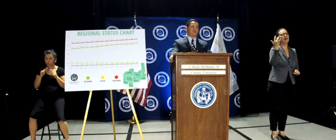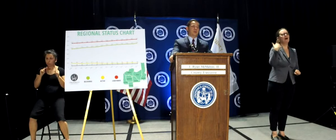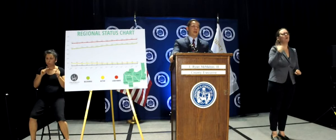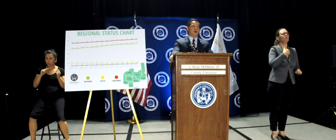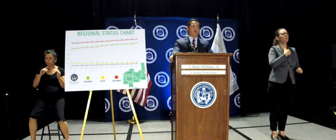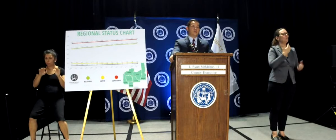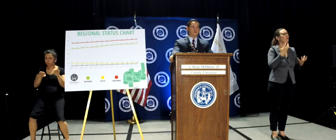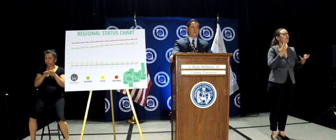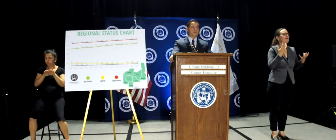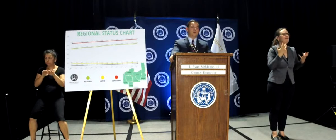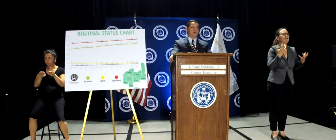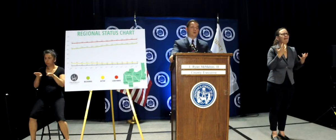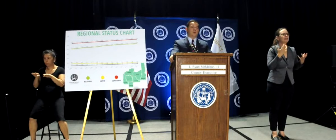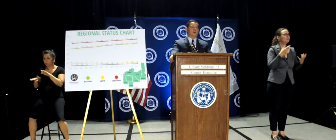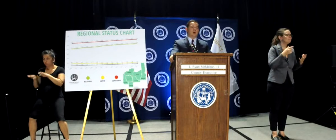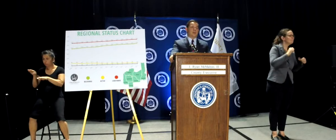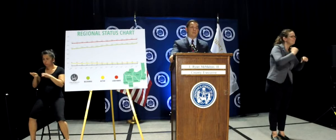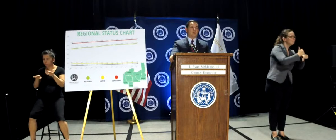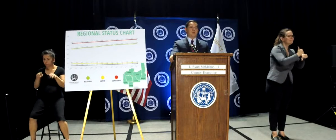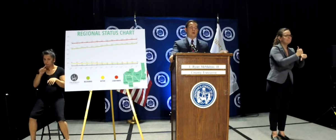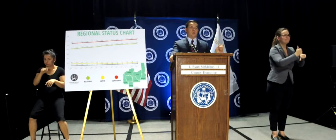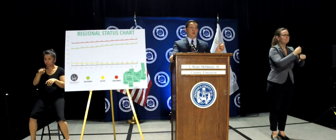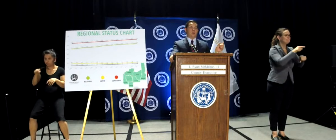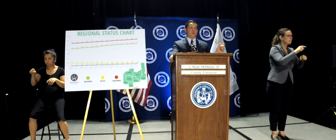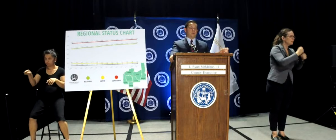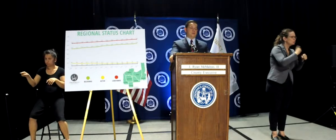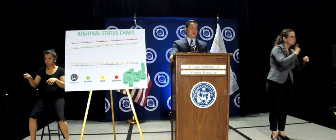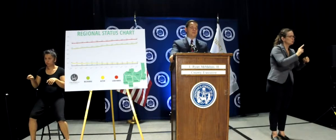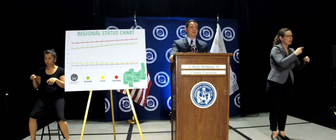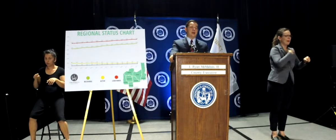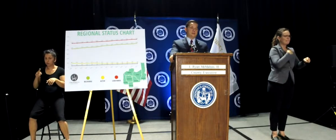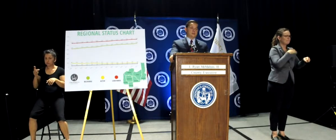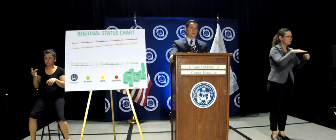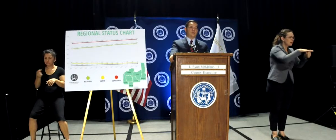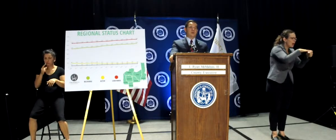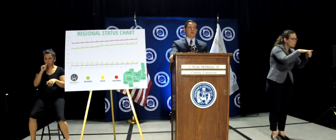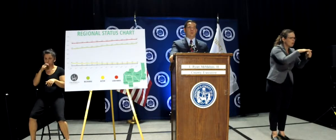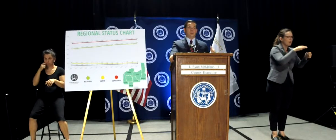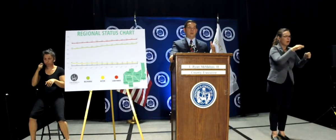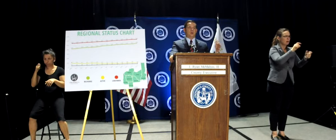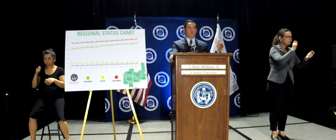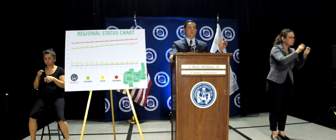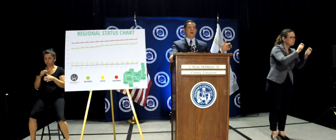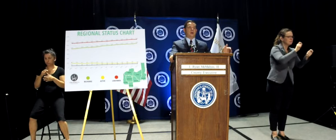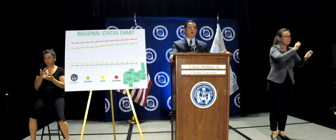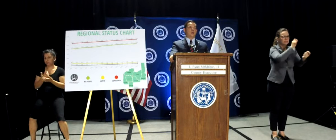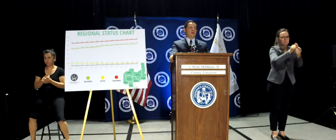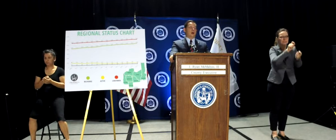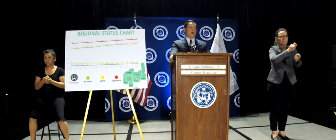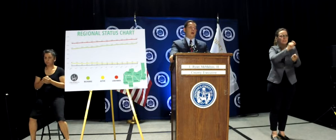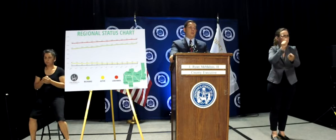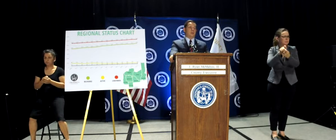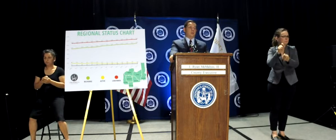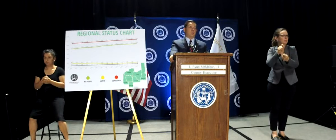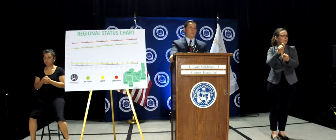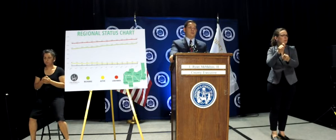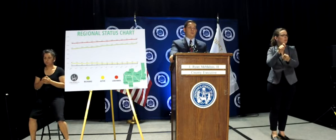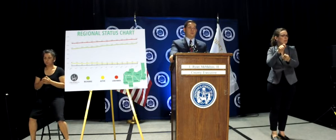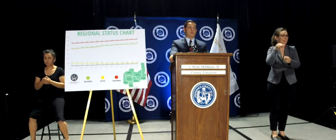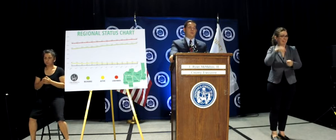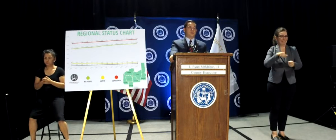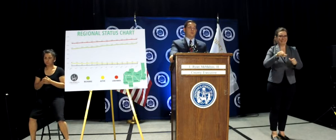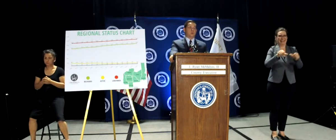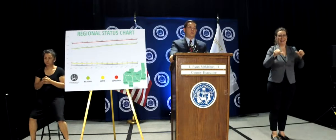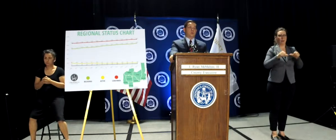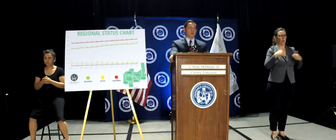cover different areas of concern that maybe are quicker in turn times? Yes. So we think it will get a little bit better with